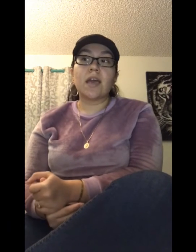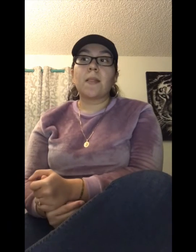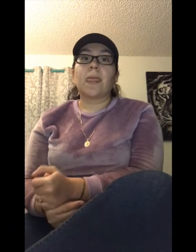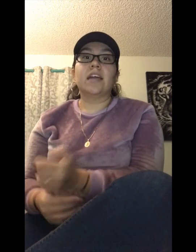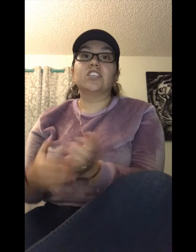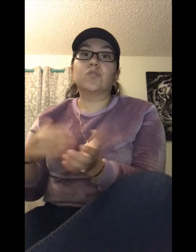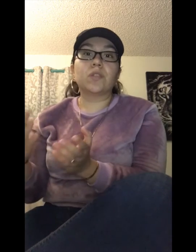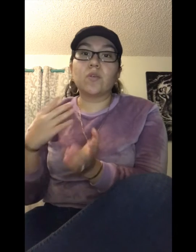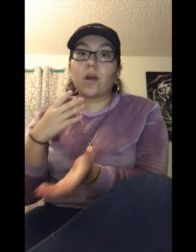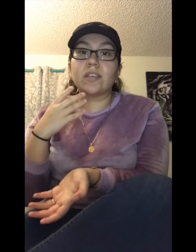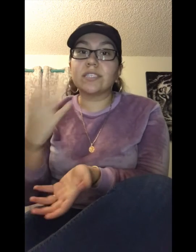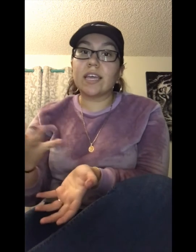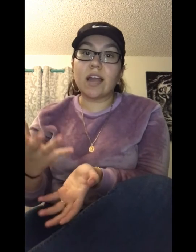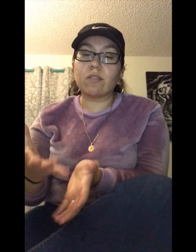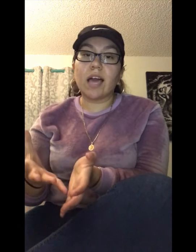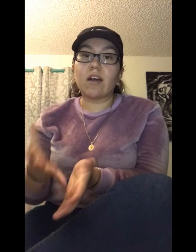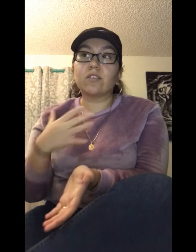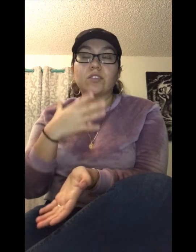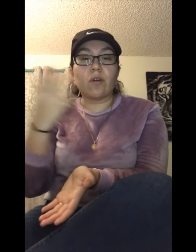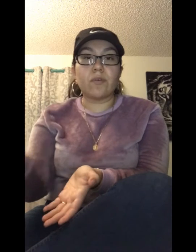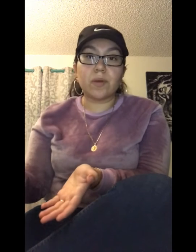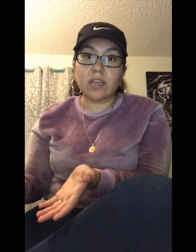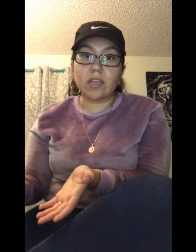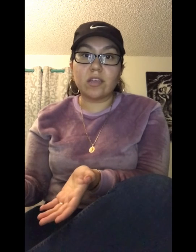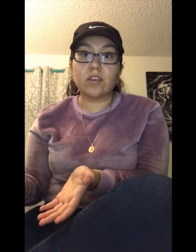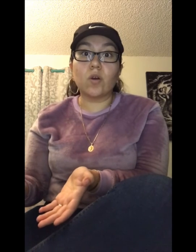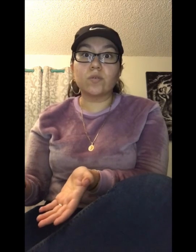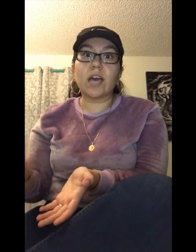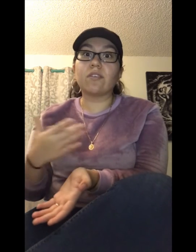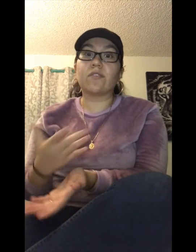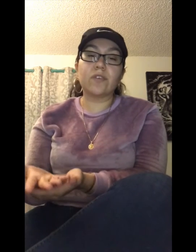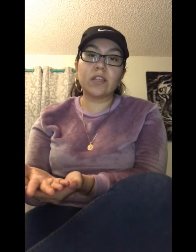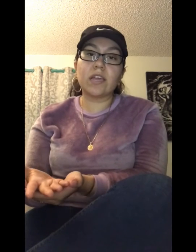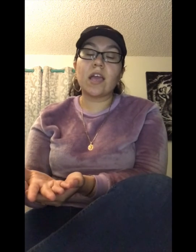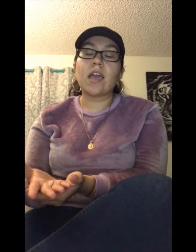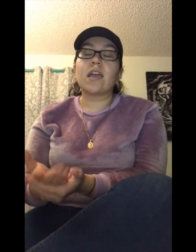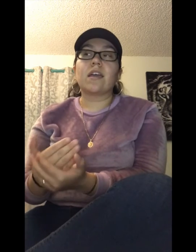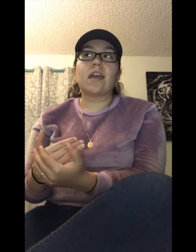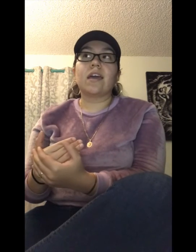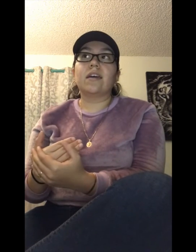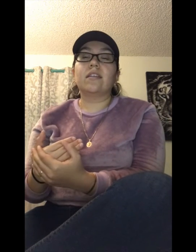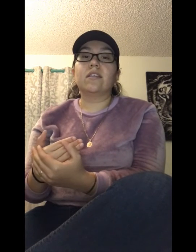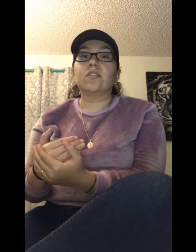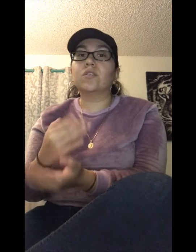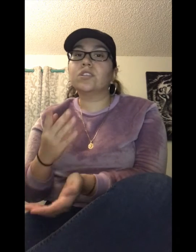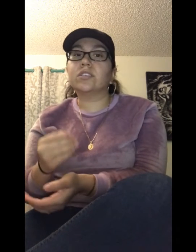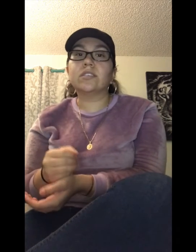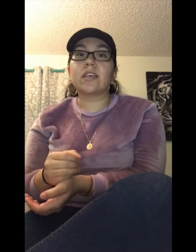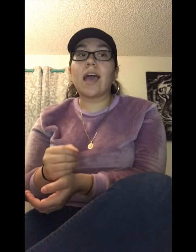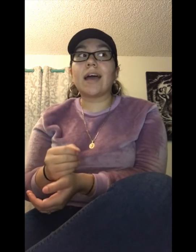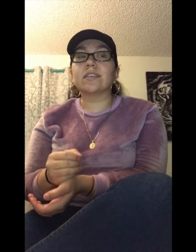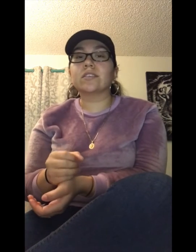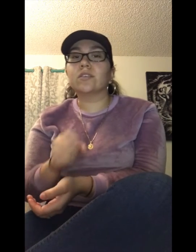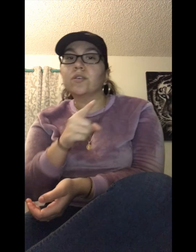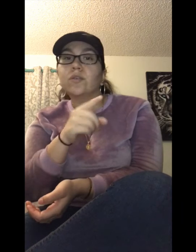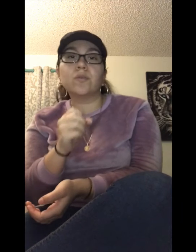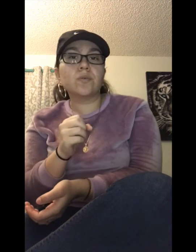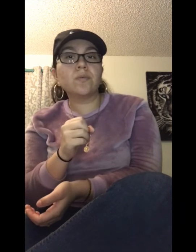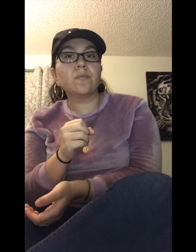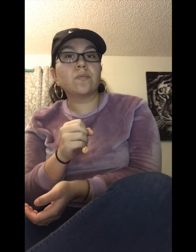and doesn't really want to say it out loud so everybody knows how they're feeling. And you could just ask you, so